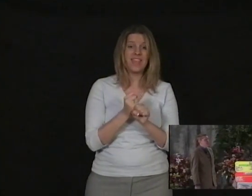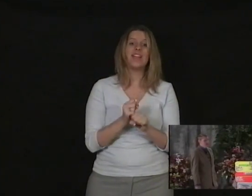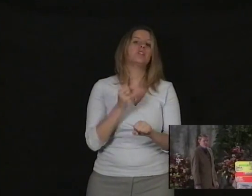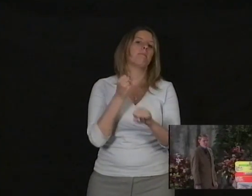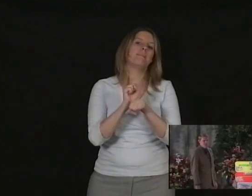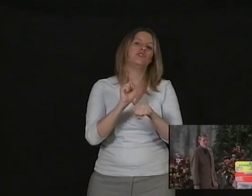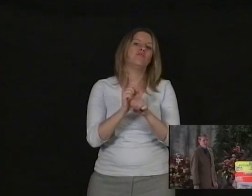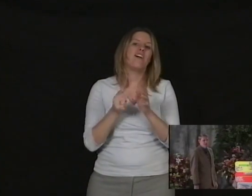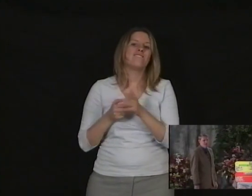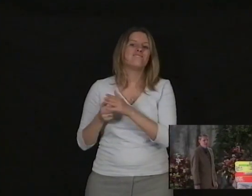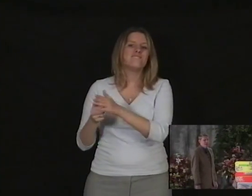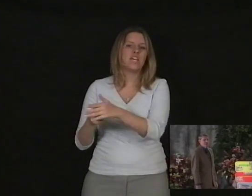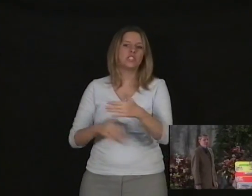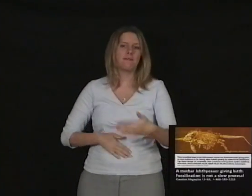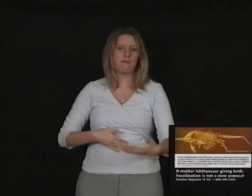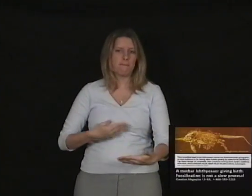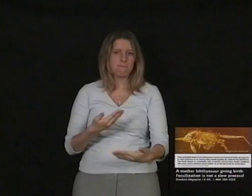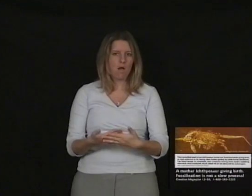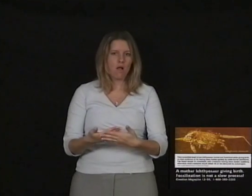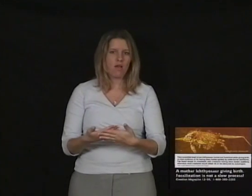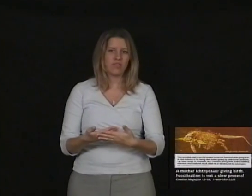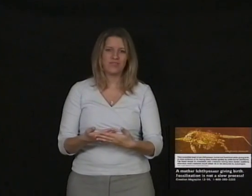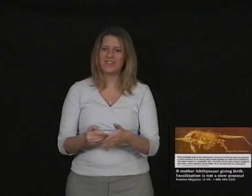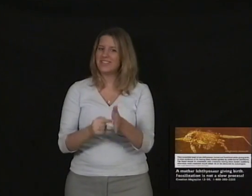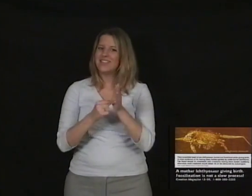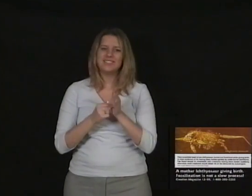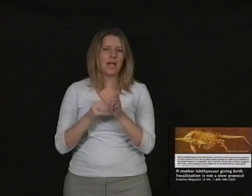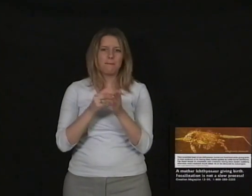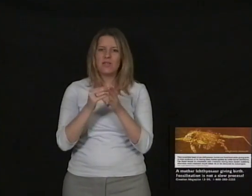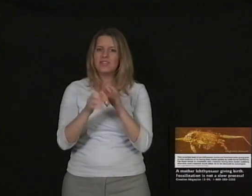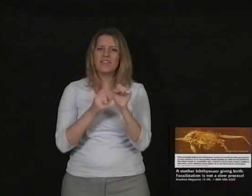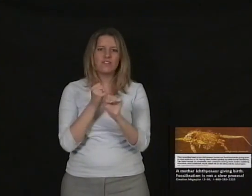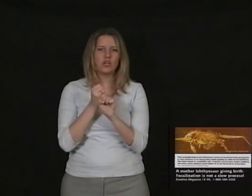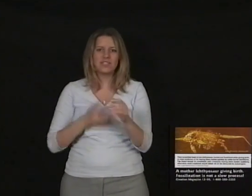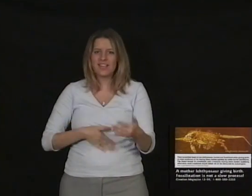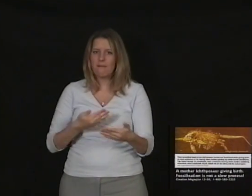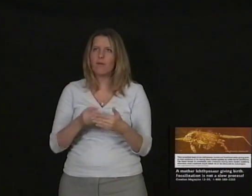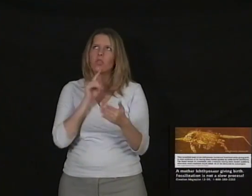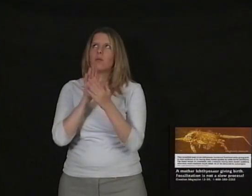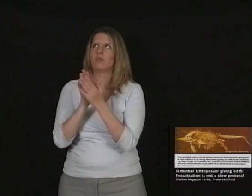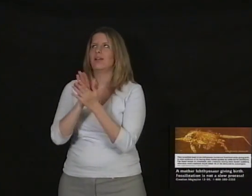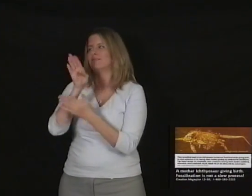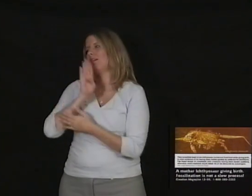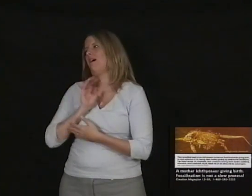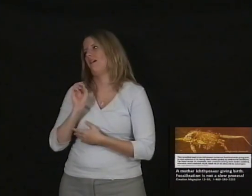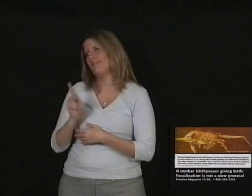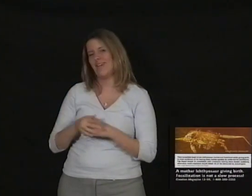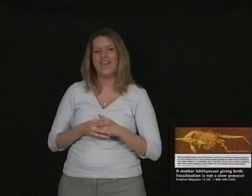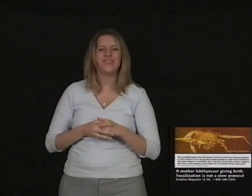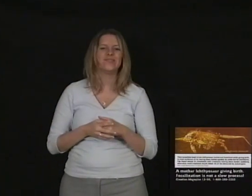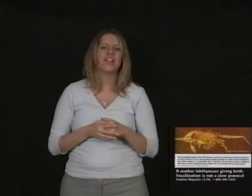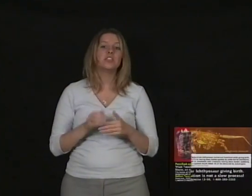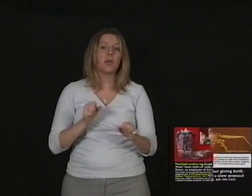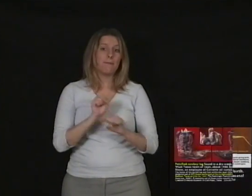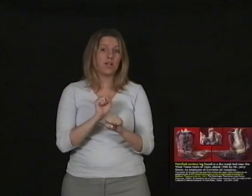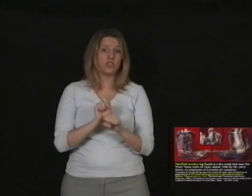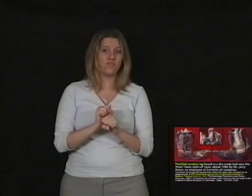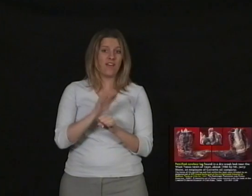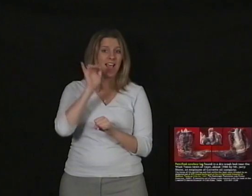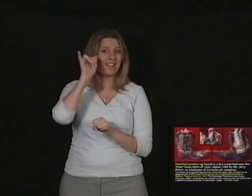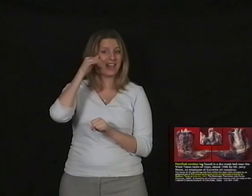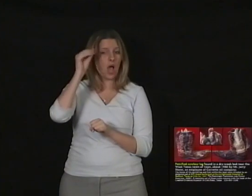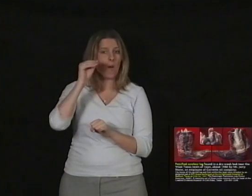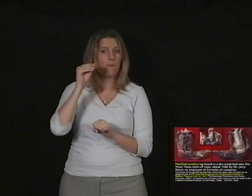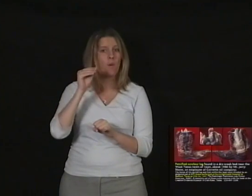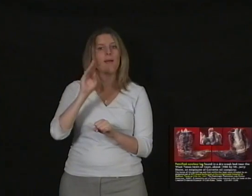giving birth. It doesn't take millions of years to give birth, praise God, okay? There's a petrified cowboy boot with the